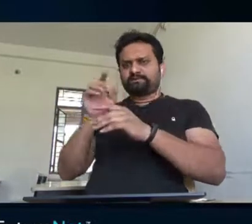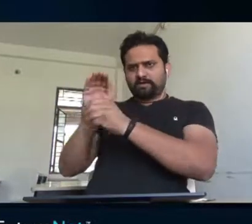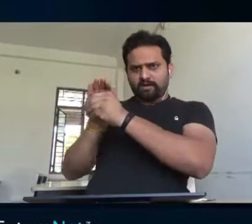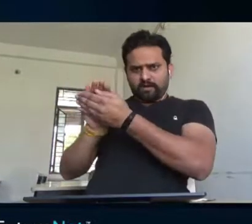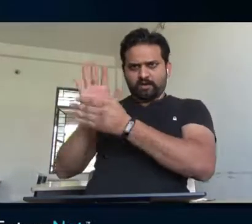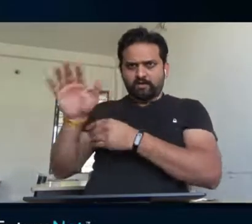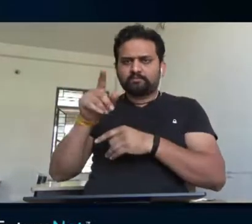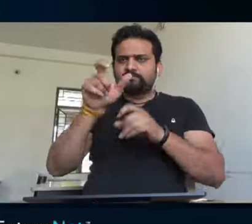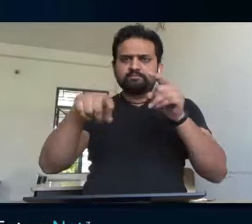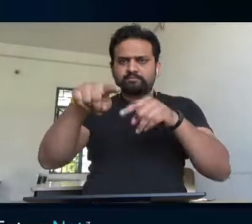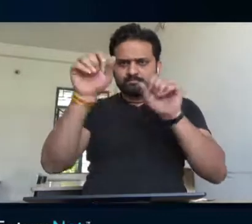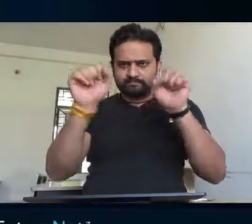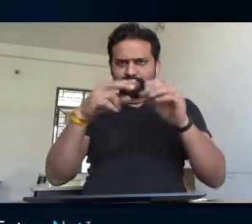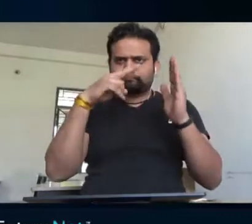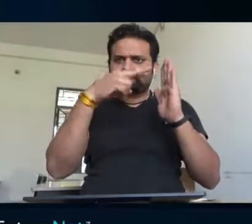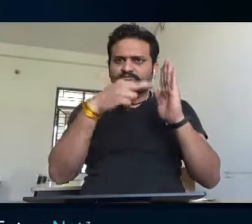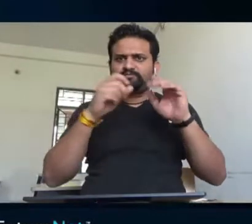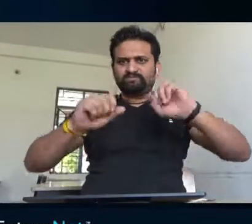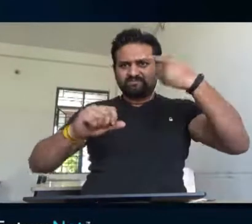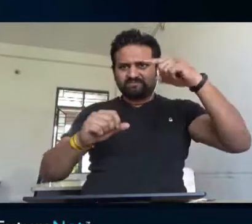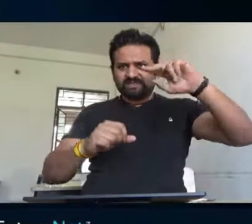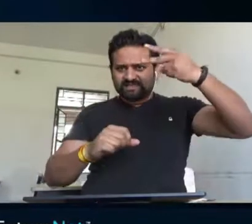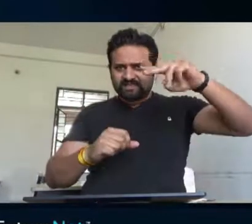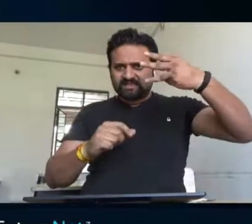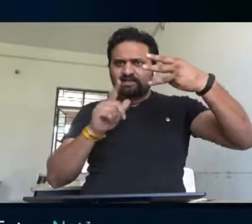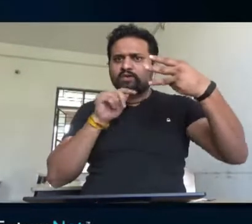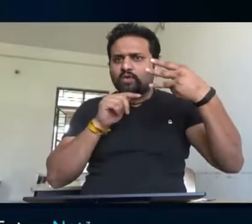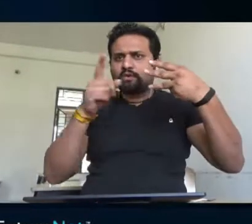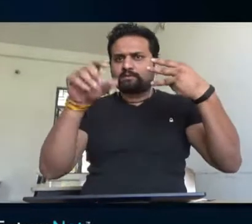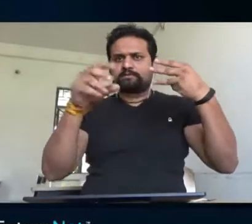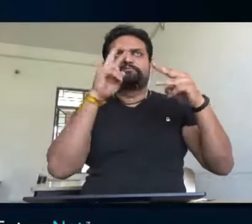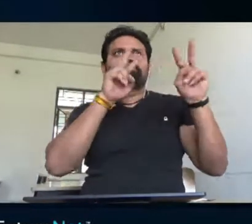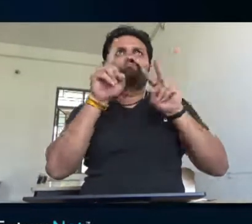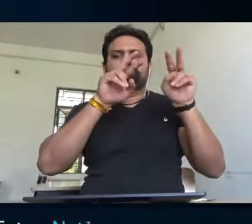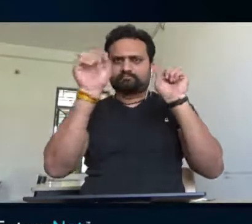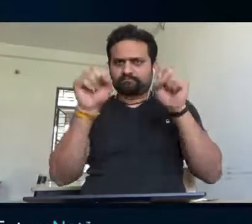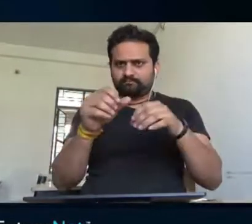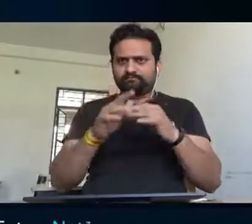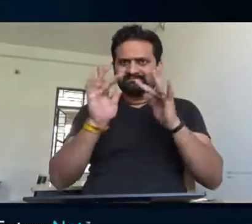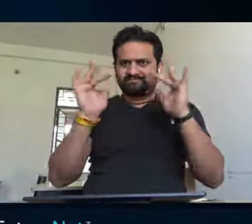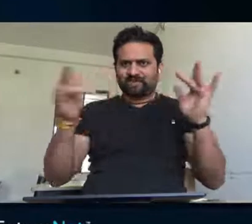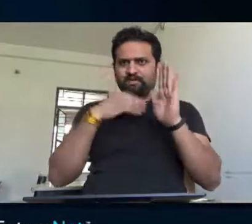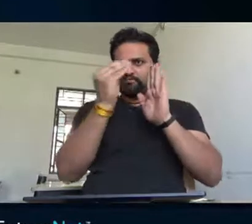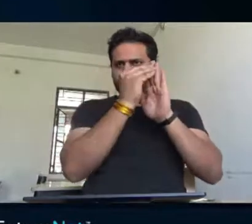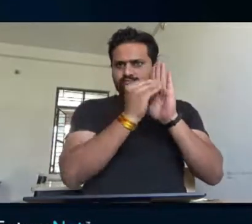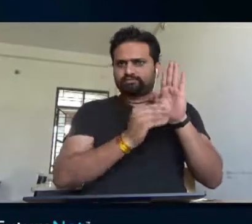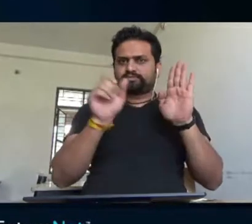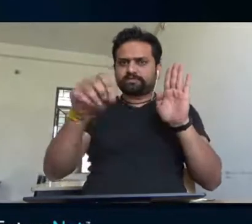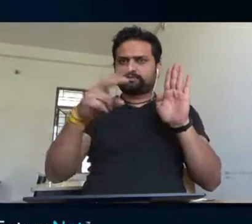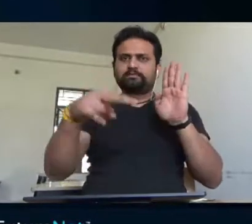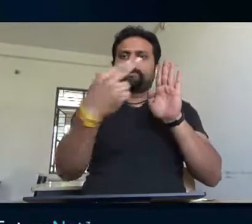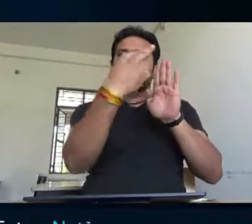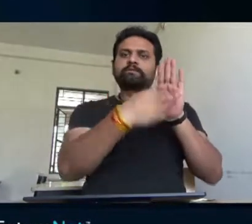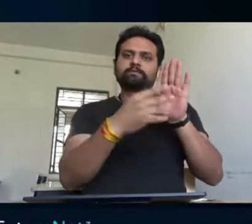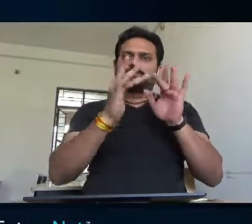and everybody will see the rankings there. And we will very quickly we will go online with that, so that you